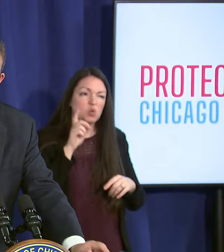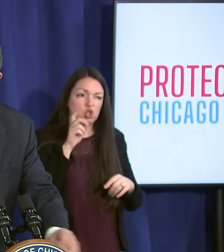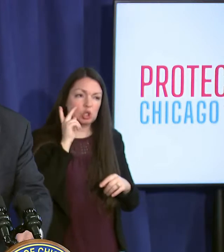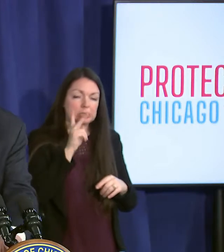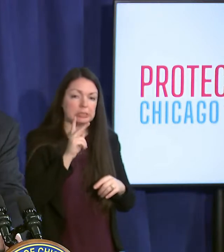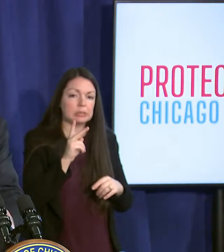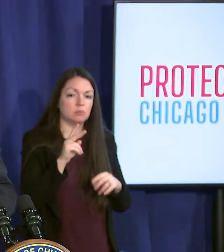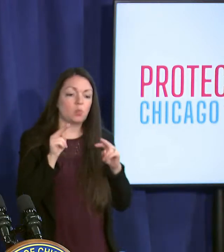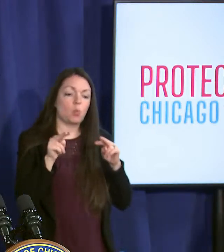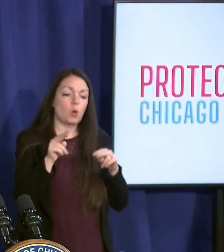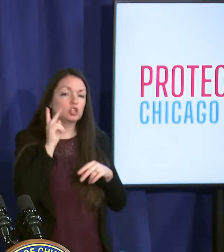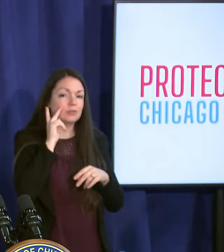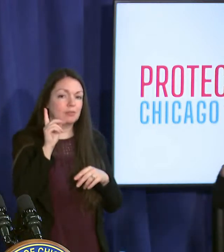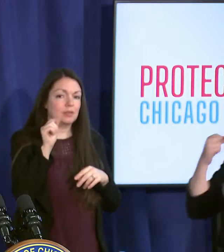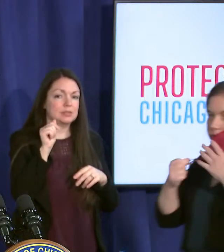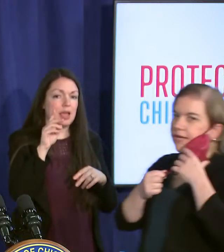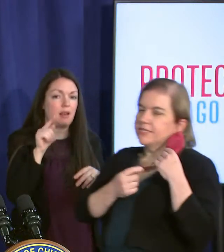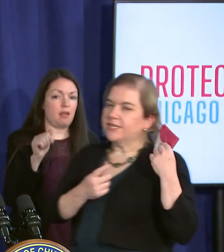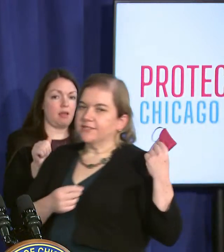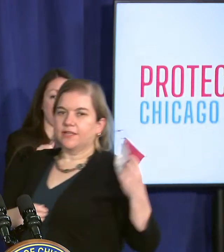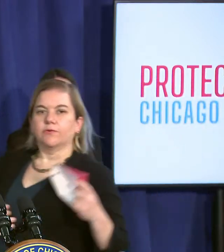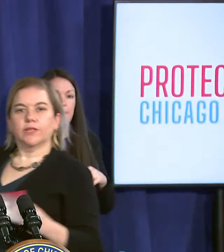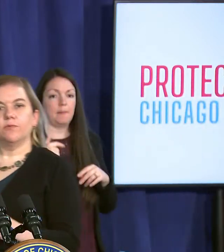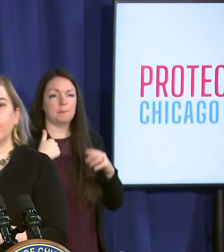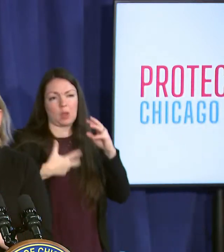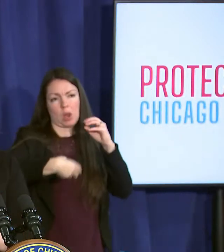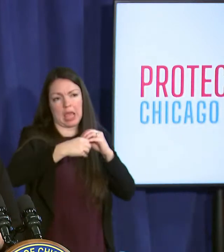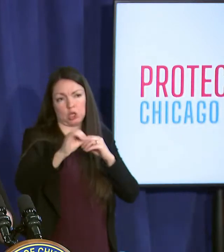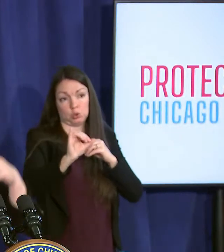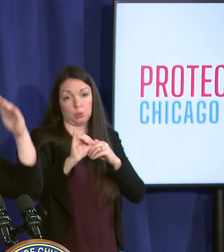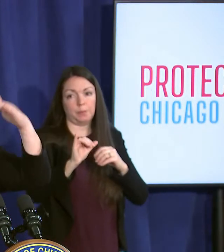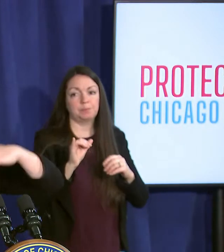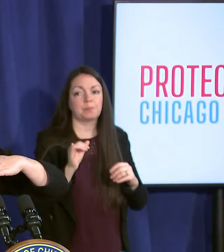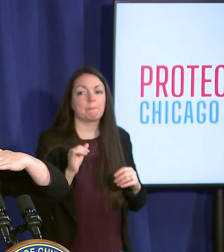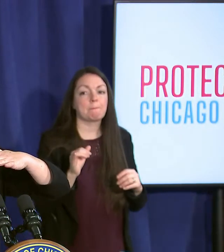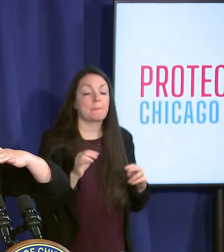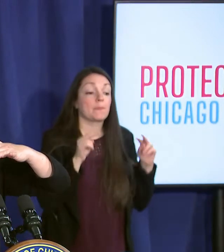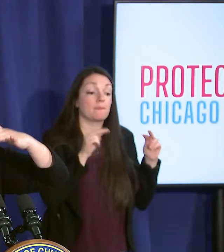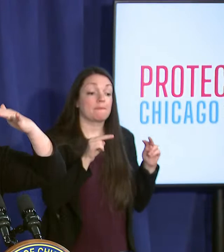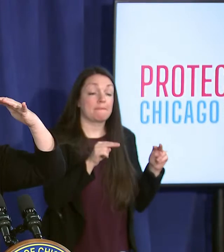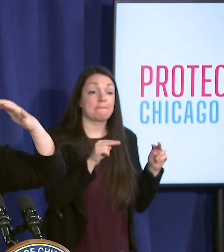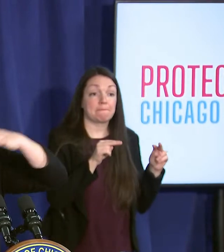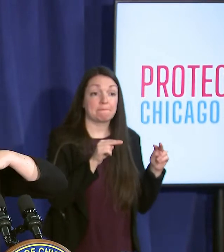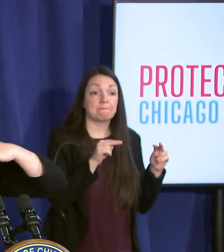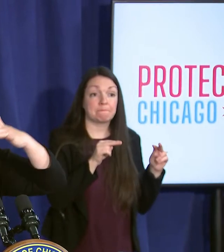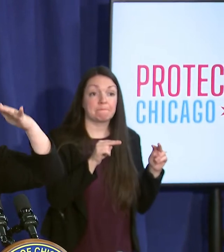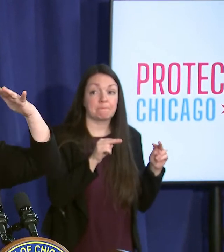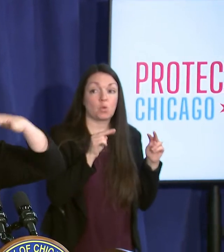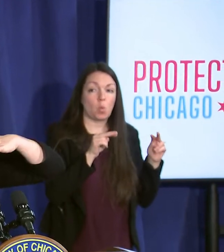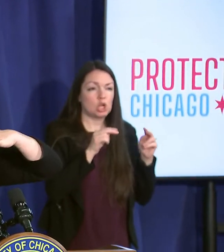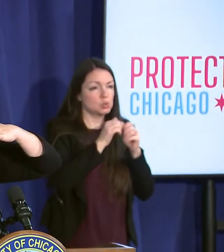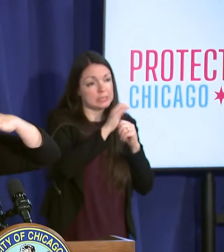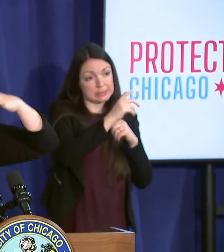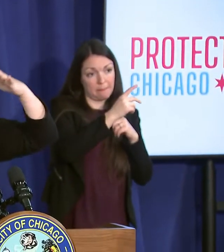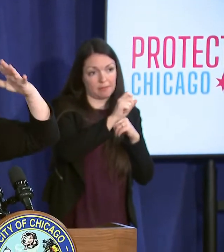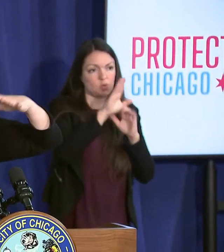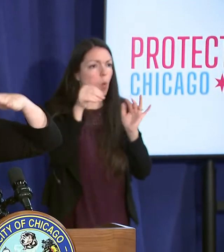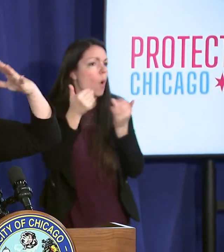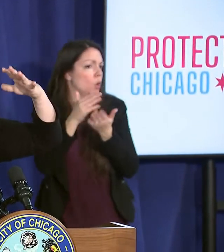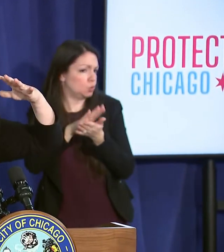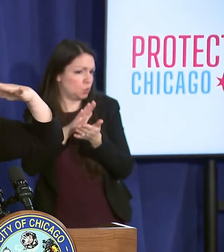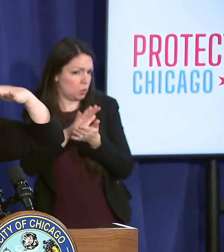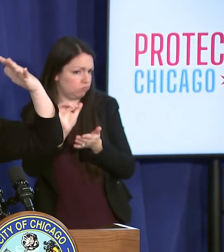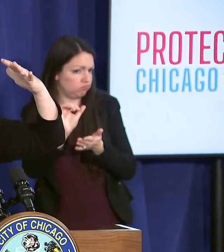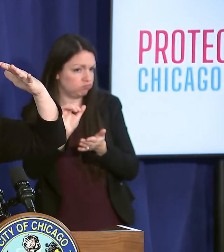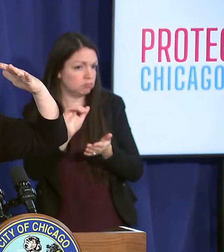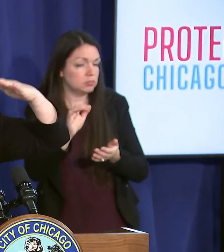closely. And can I just add to that quickly? We watch very closely among not just CPS but all the schools to see if we're